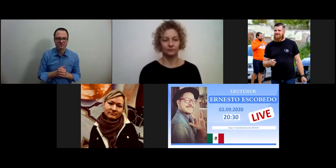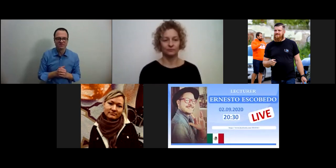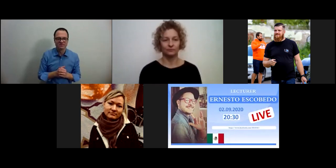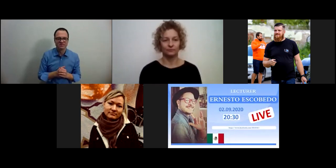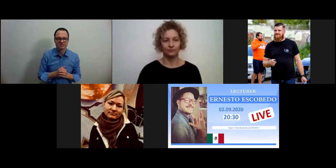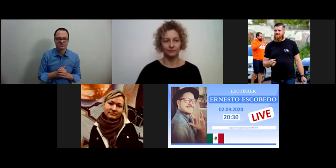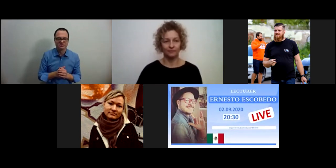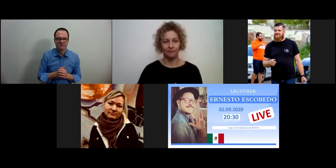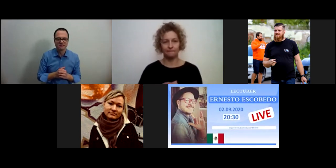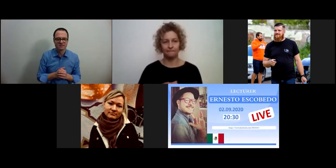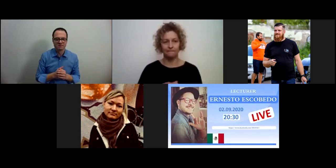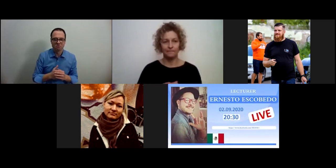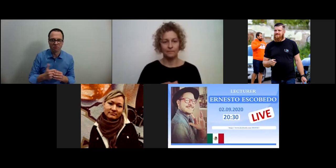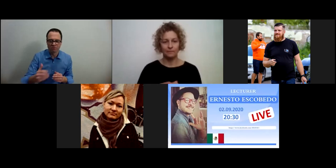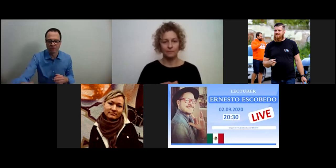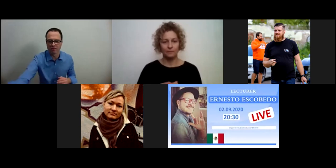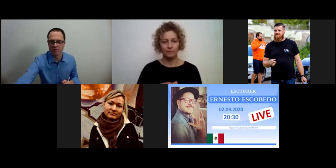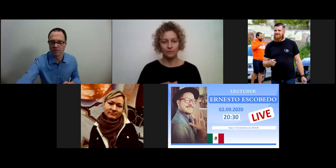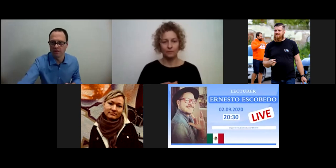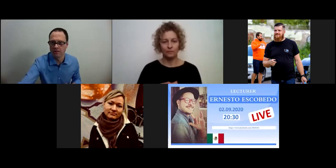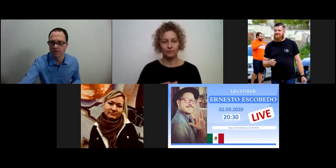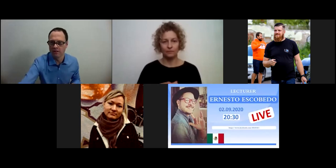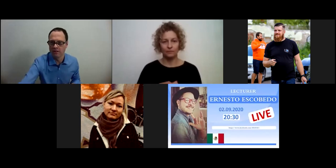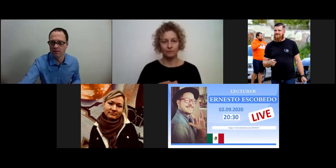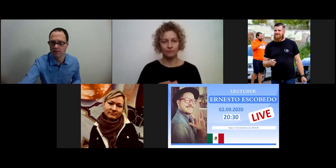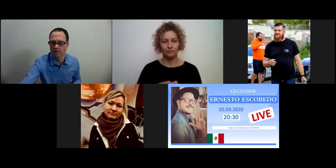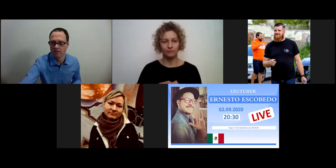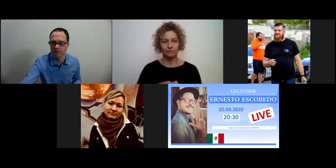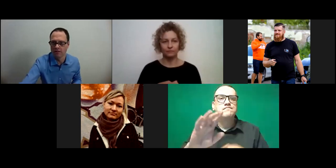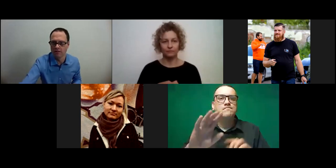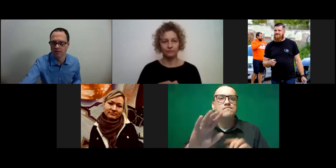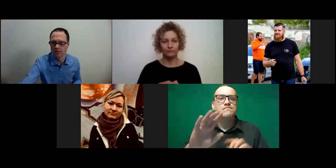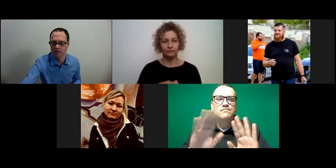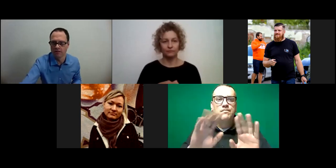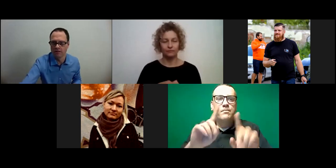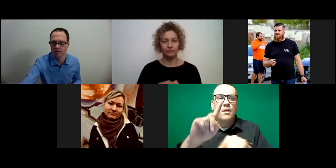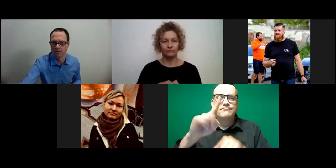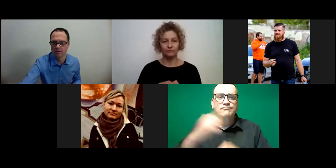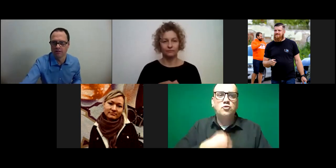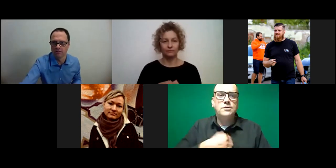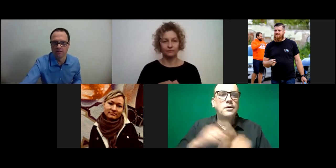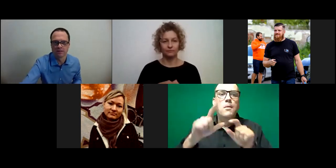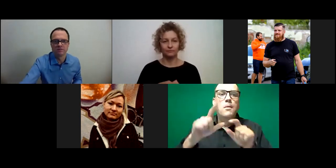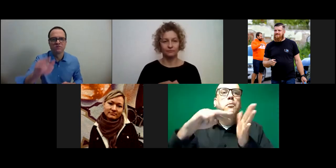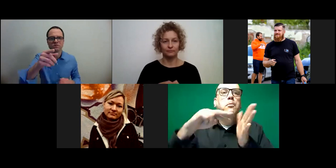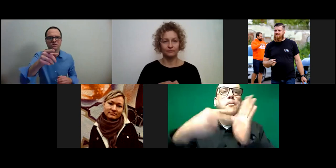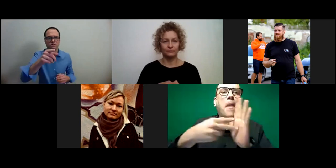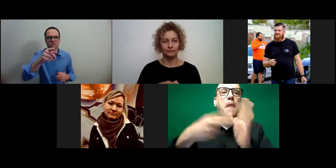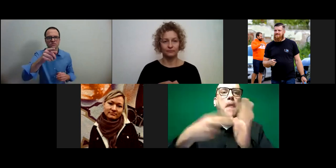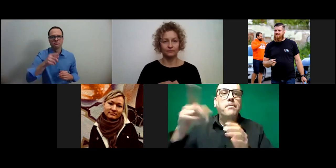Maybe this is the first time people have to deal with this technology. Can be a bit confusing